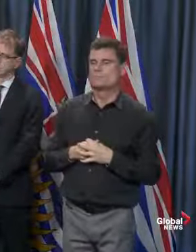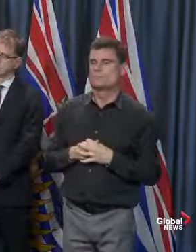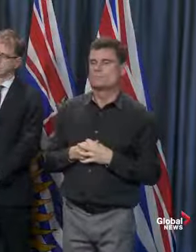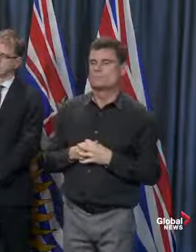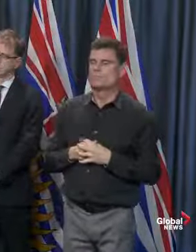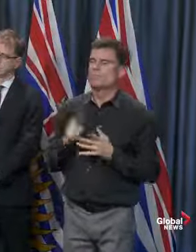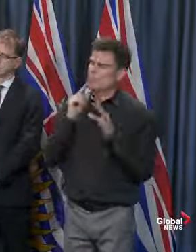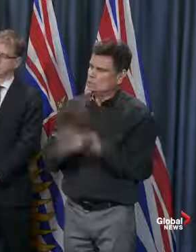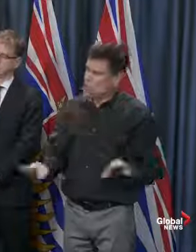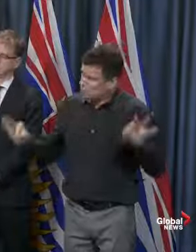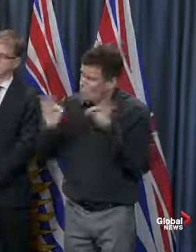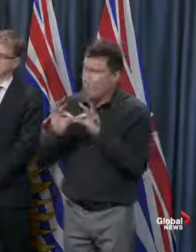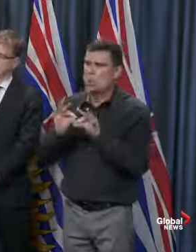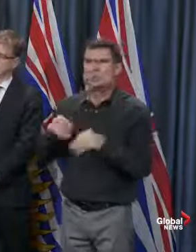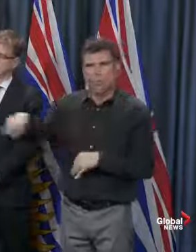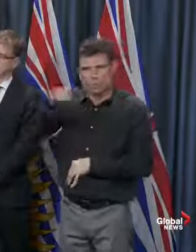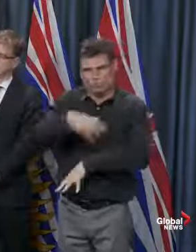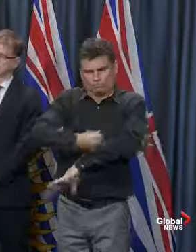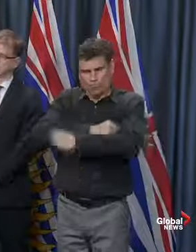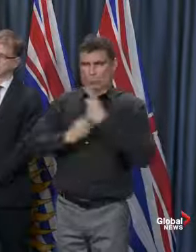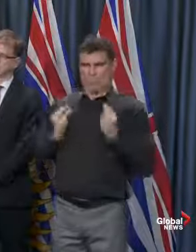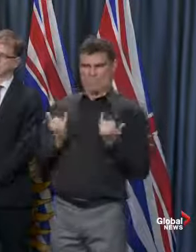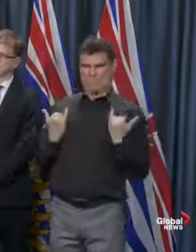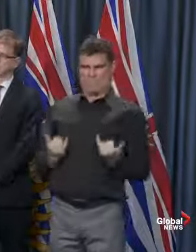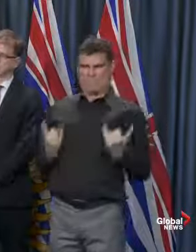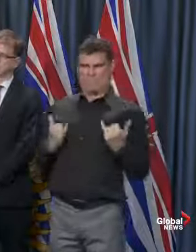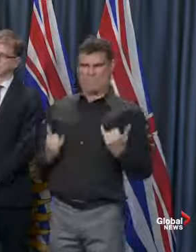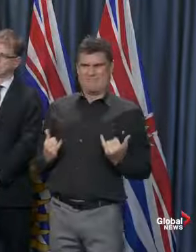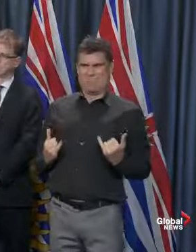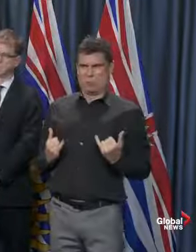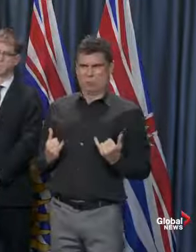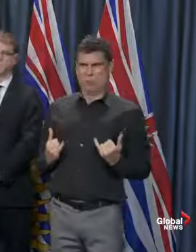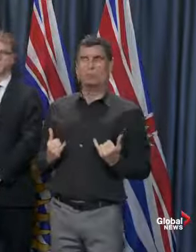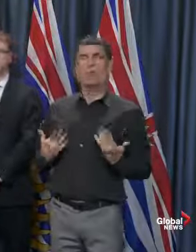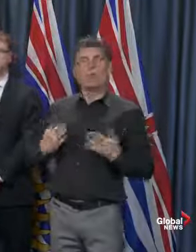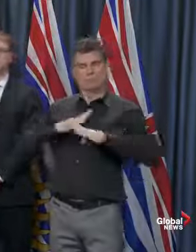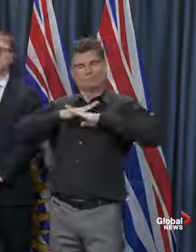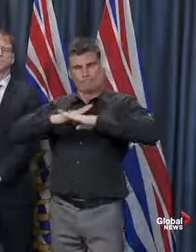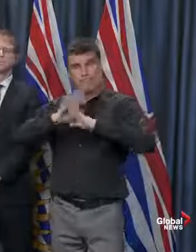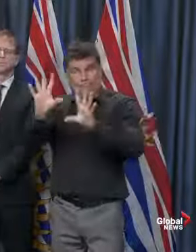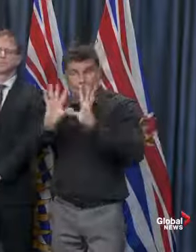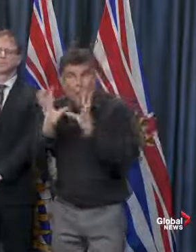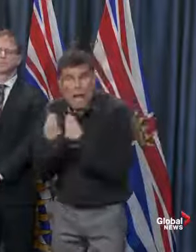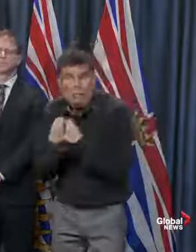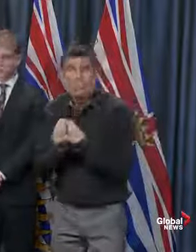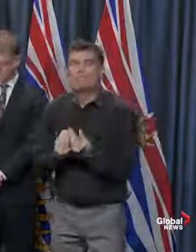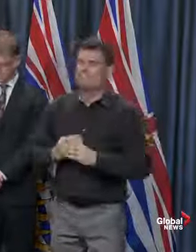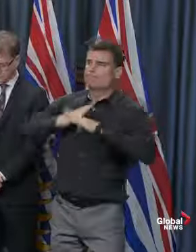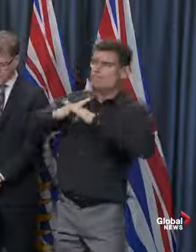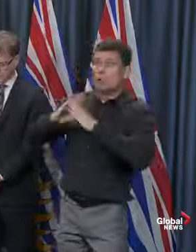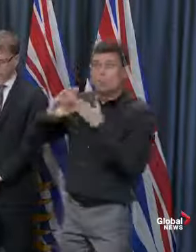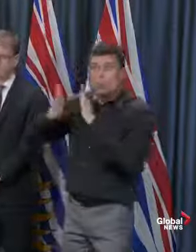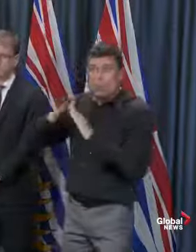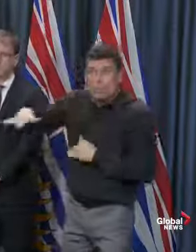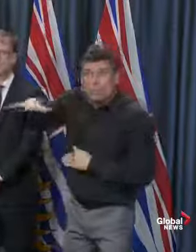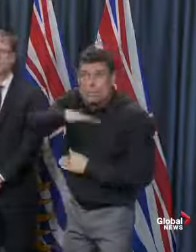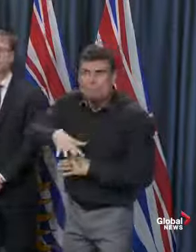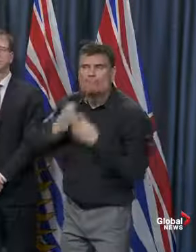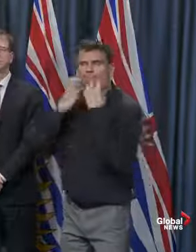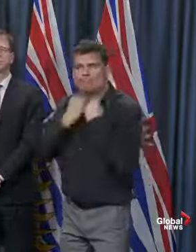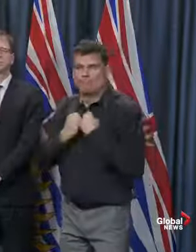the best that we can do to protect ourselves and our families and our communities here. Shannon Patterson from CTV, go